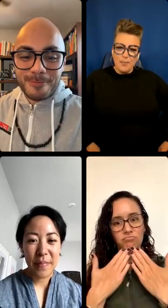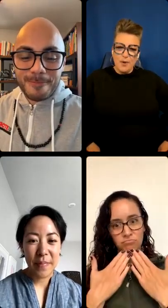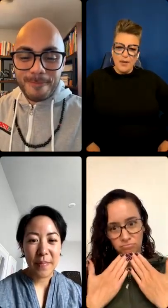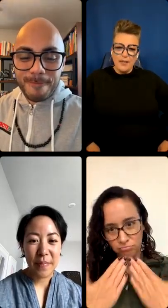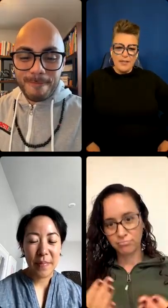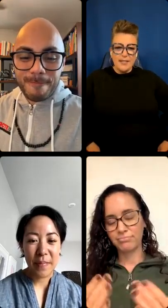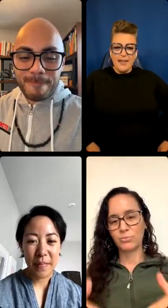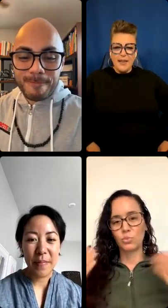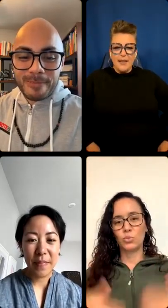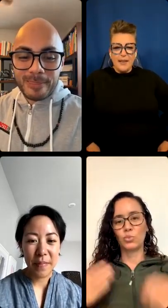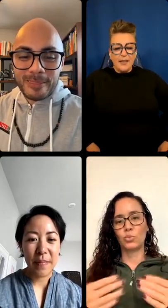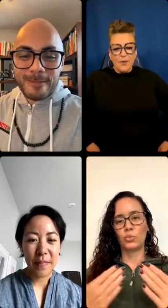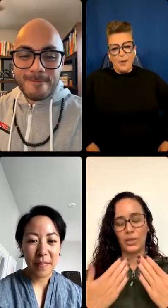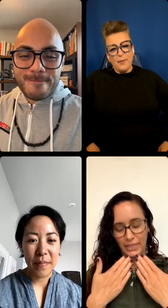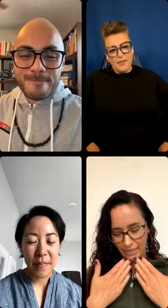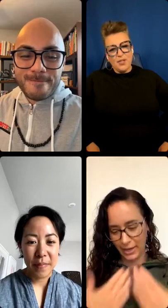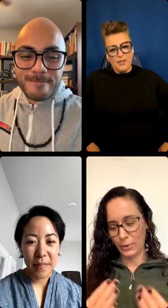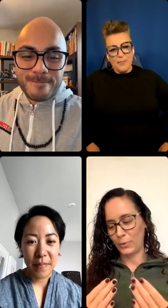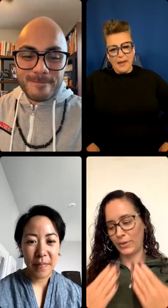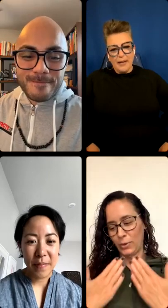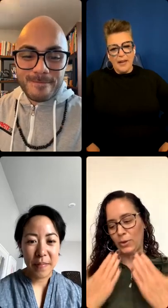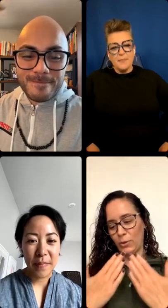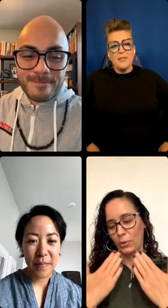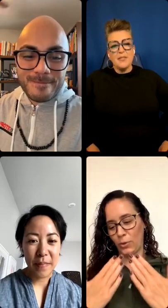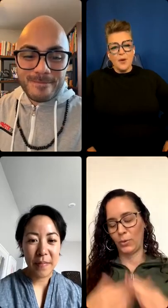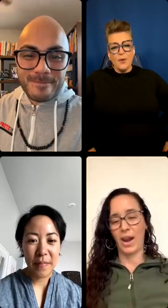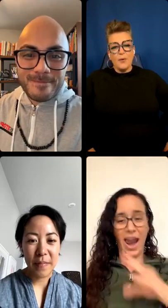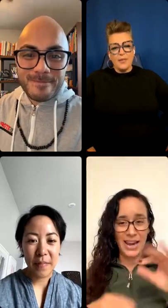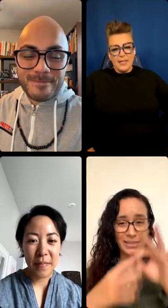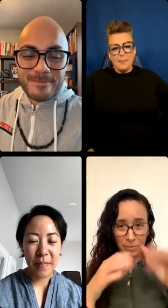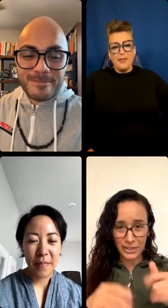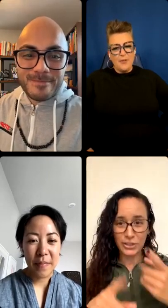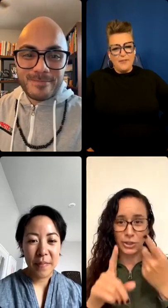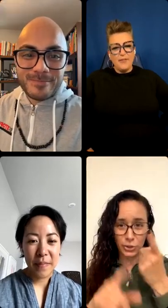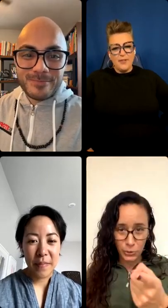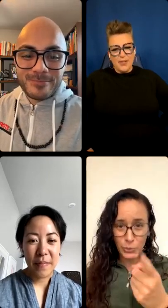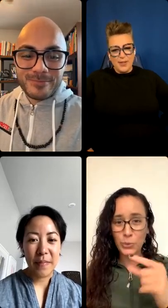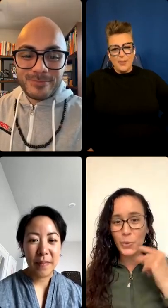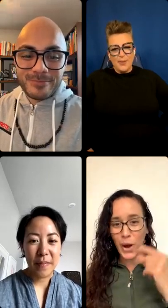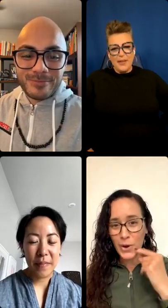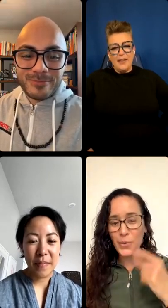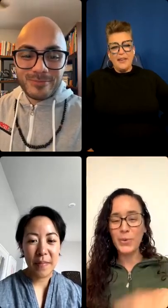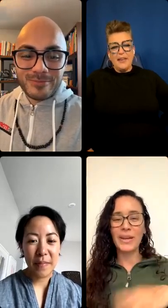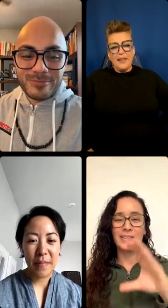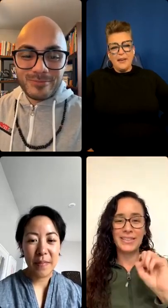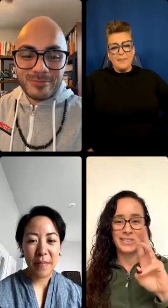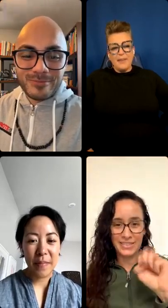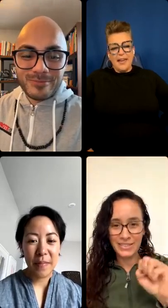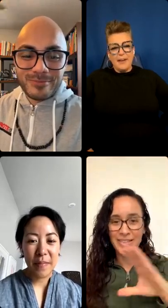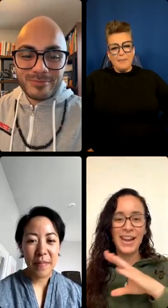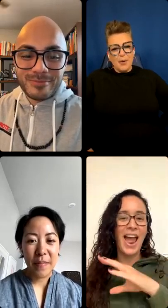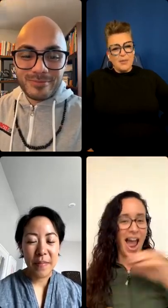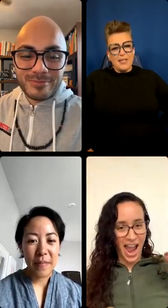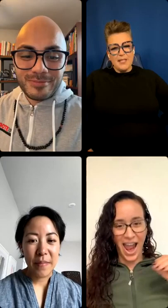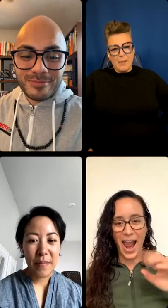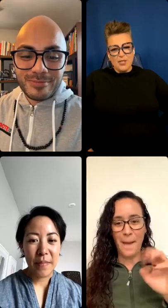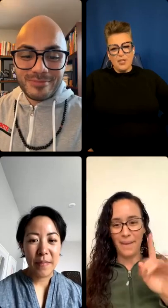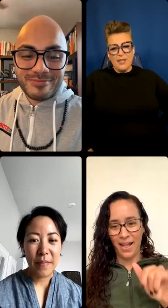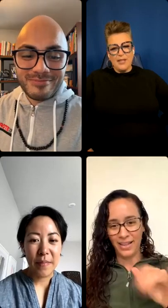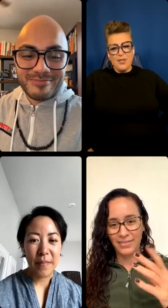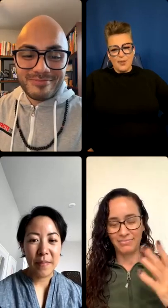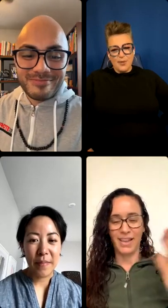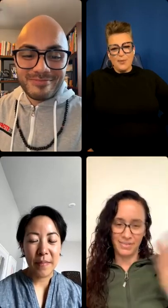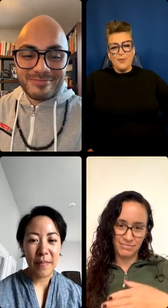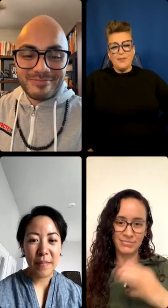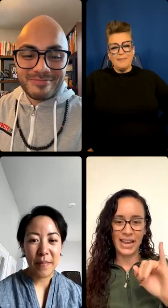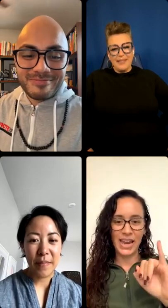in supporting this incredible vision of mine. I am so deeply grateful to you, and most